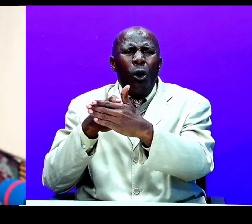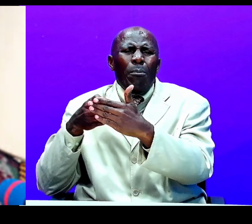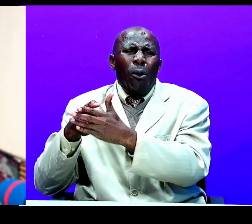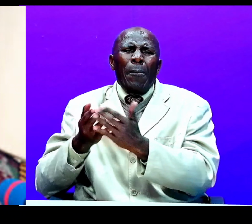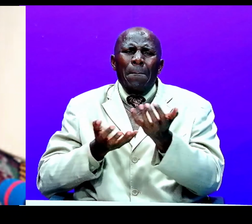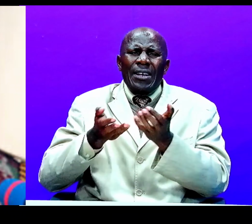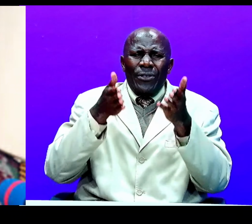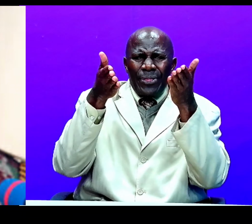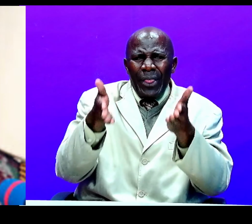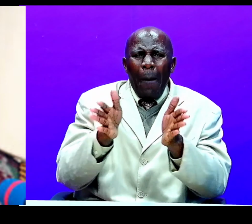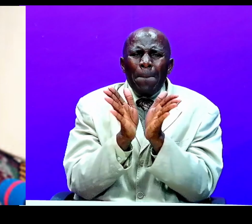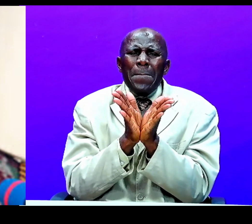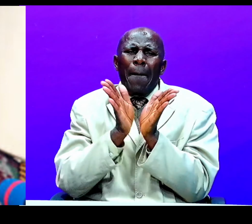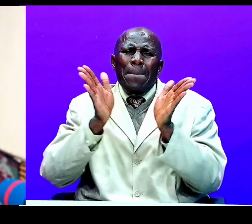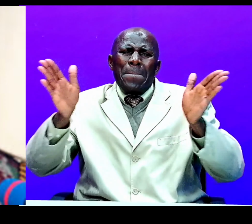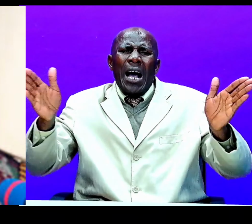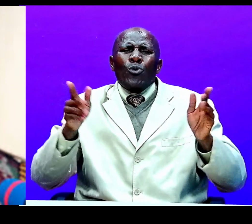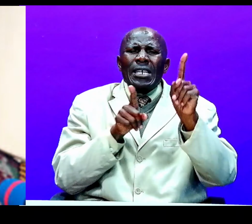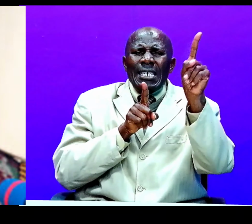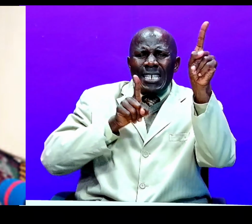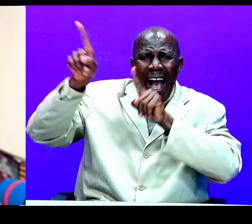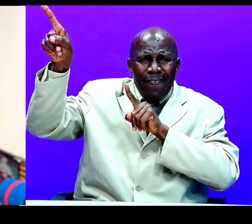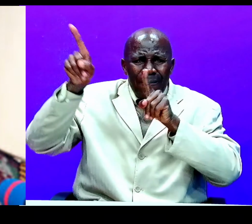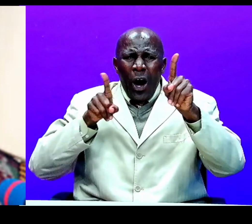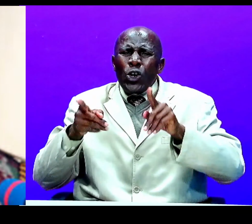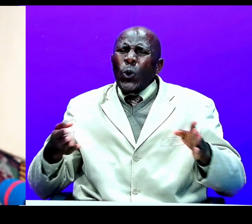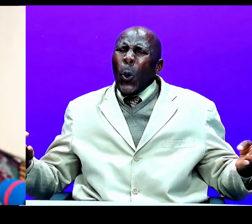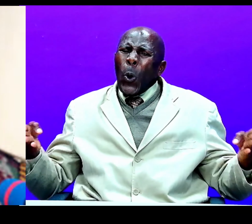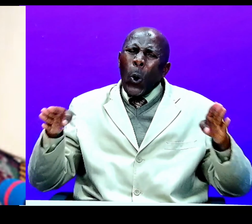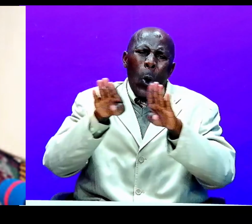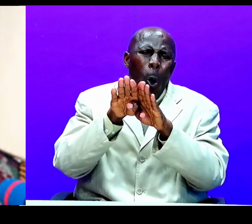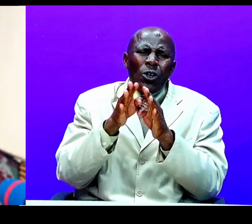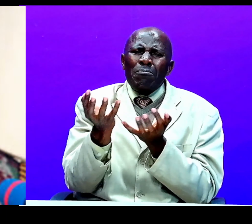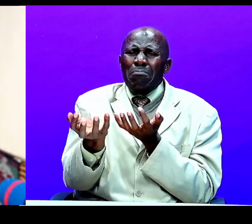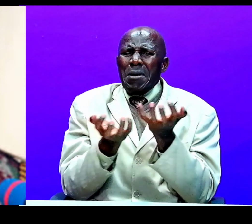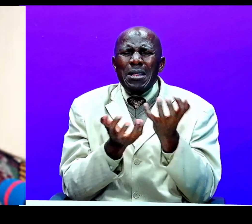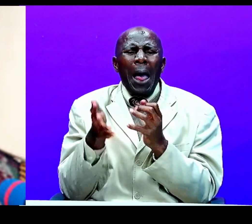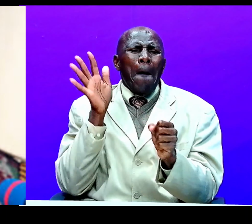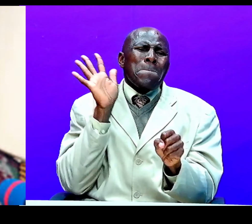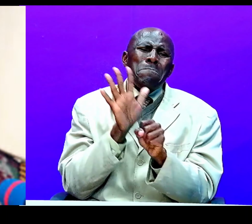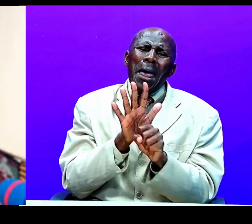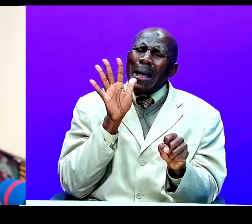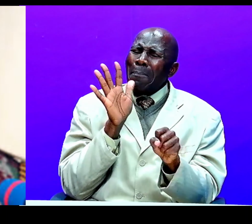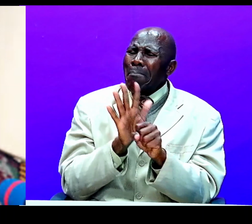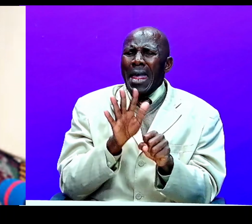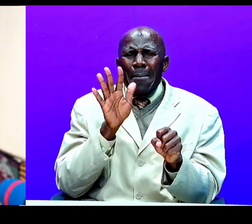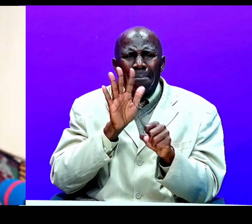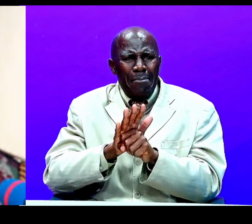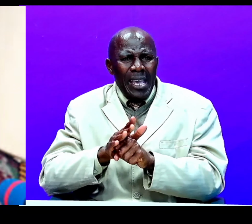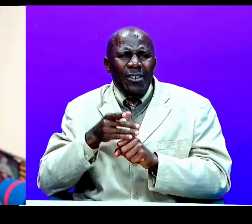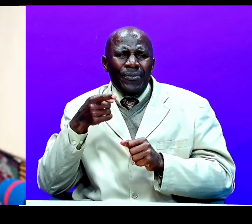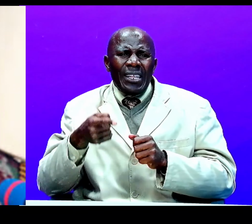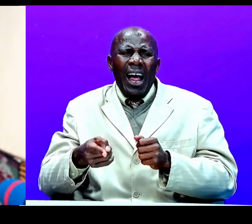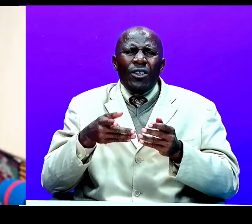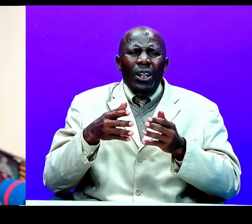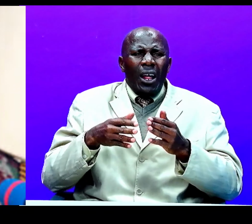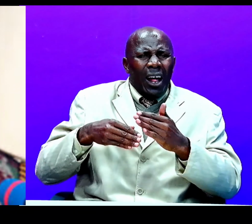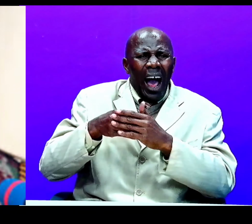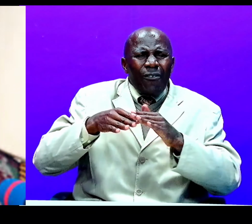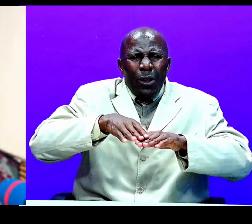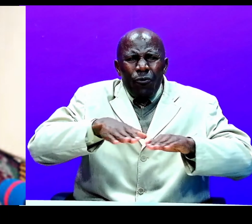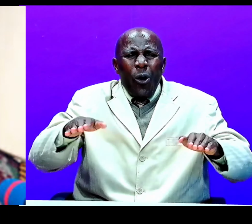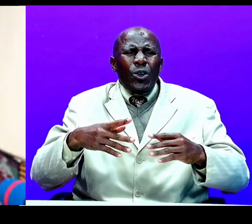areas reflect the growing caution and fear surrounding Saba Saba commemorations this